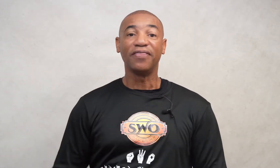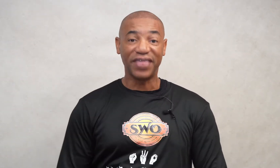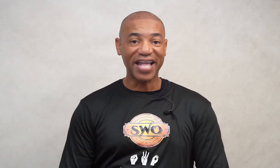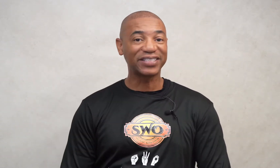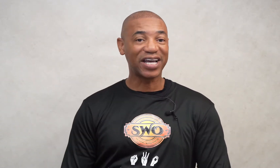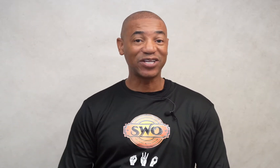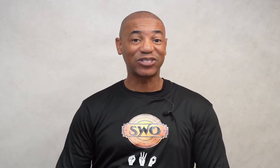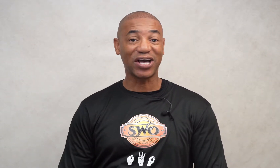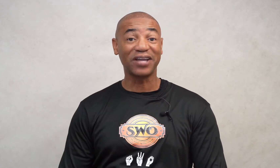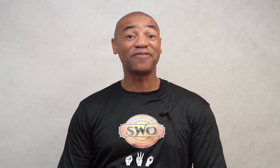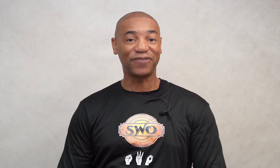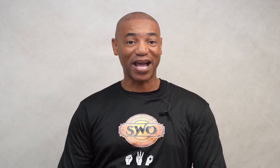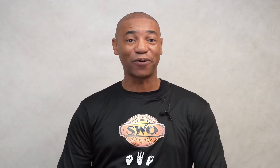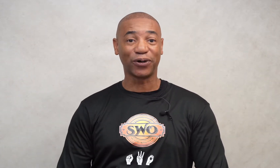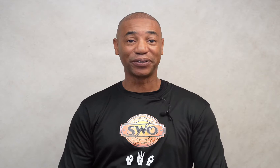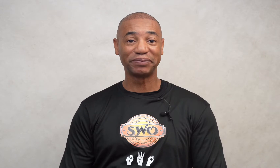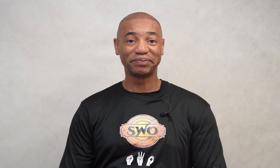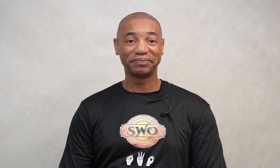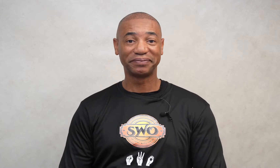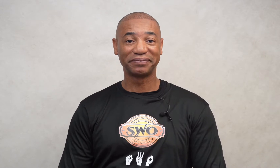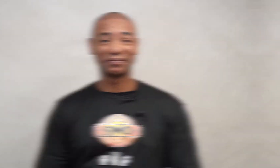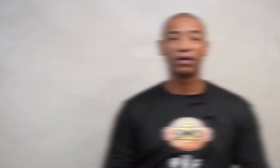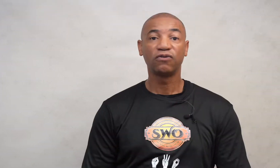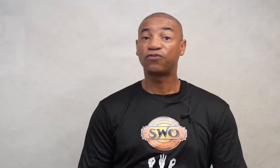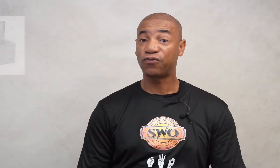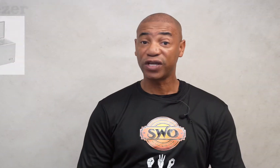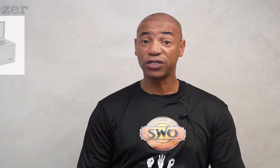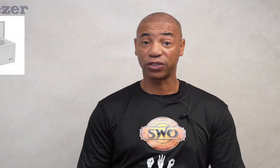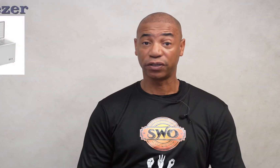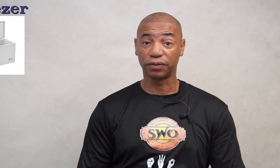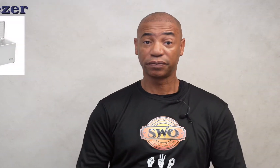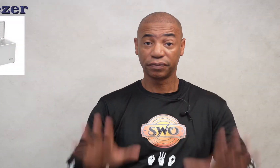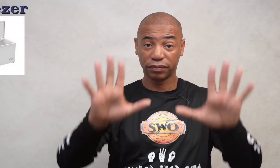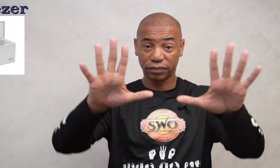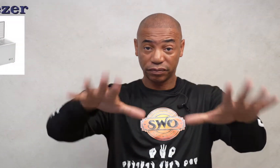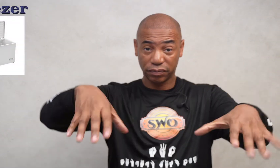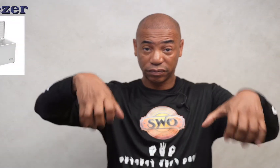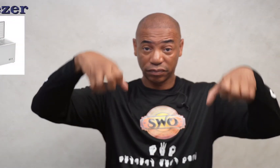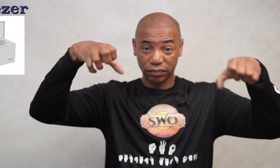that is how you sign flower. Freezer.